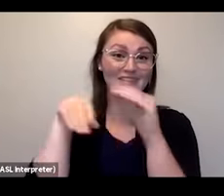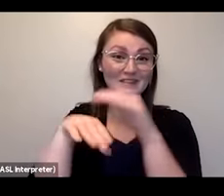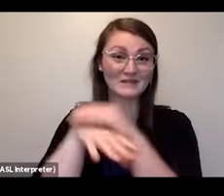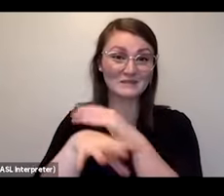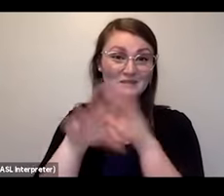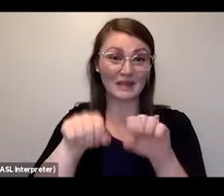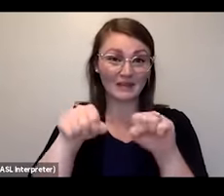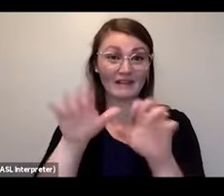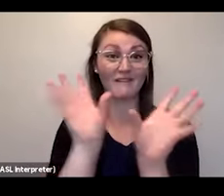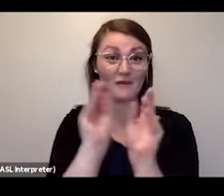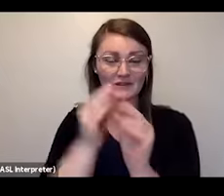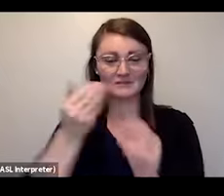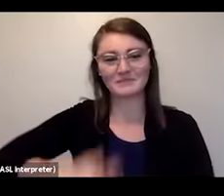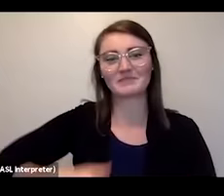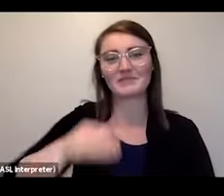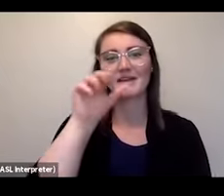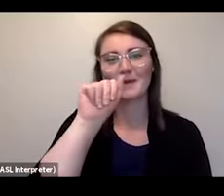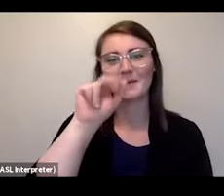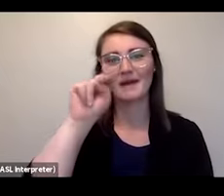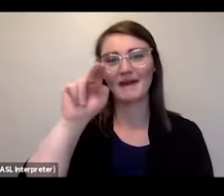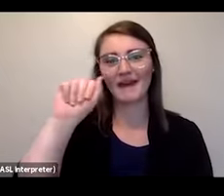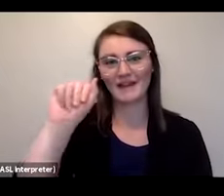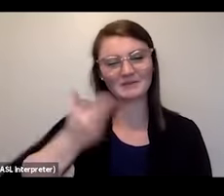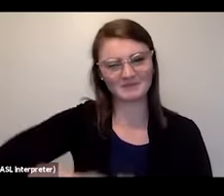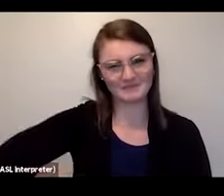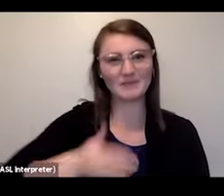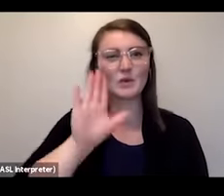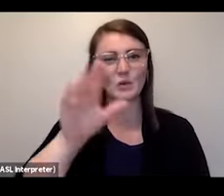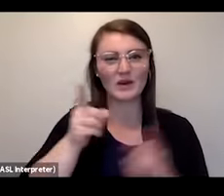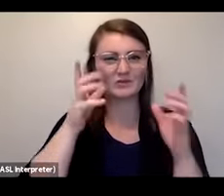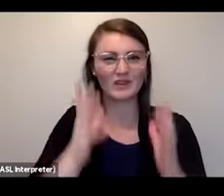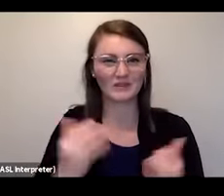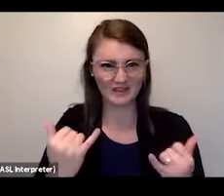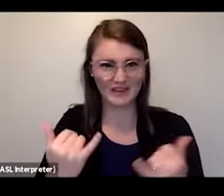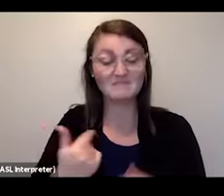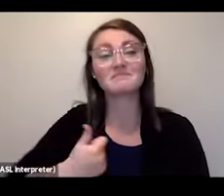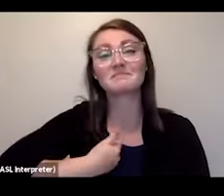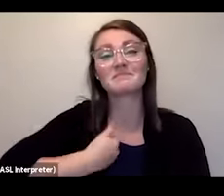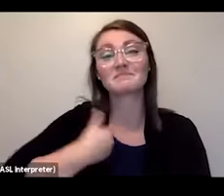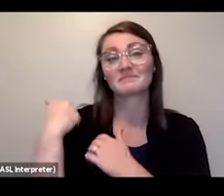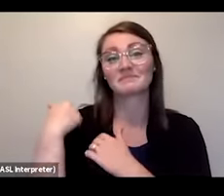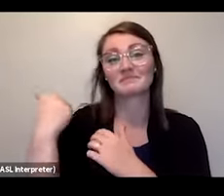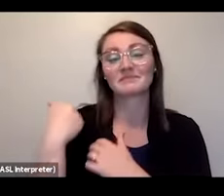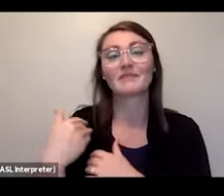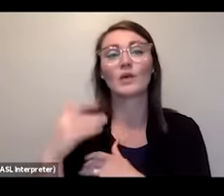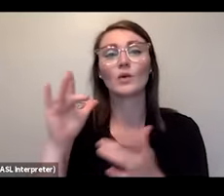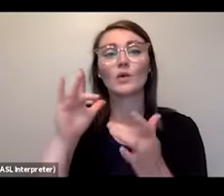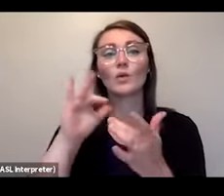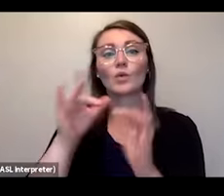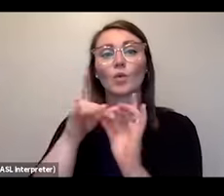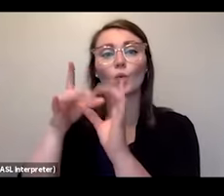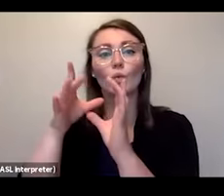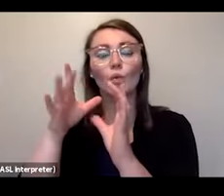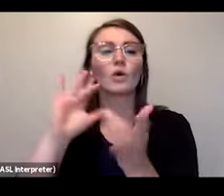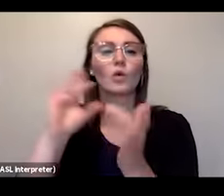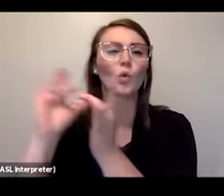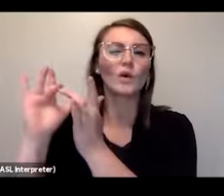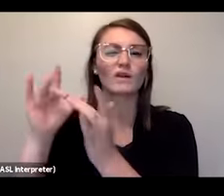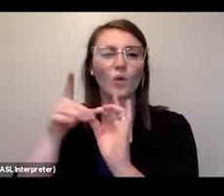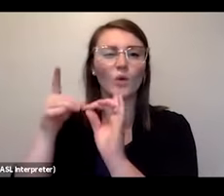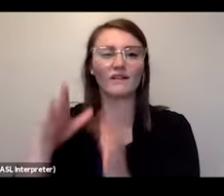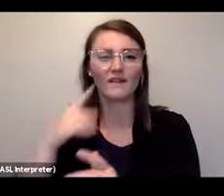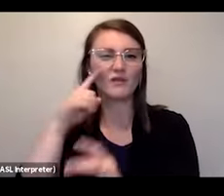Voelker, and I am the SciAccess Conference Director. I work as the Coordinator of Outreach at The Ohio State University's Department of Astronomy